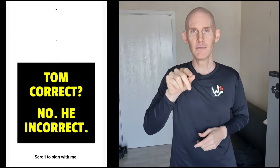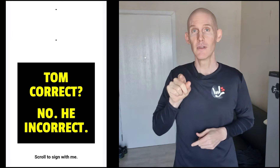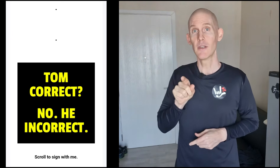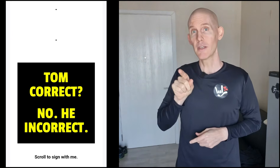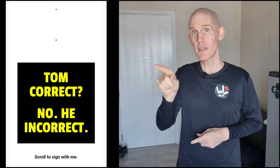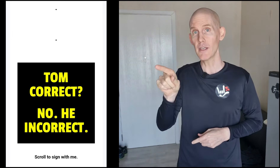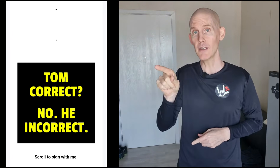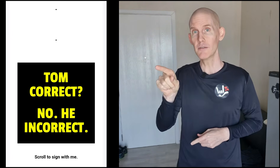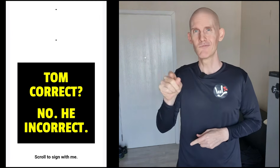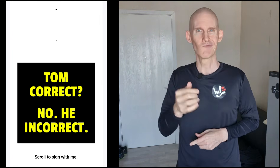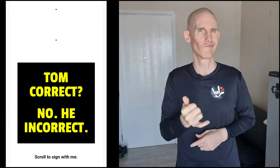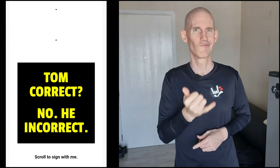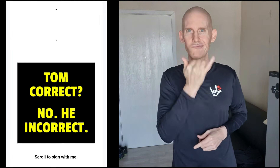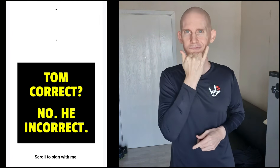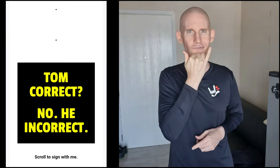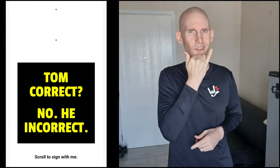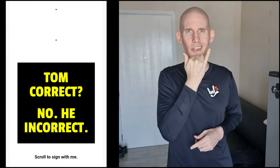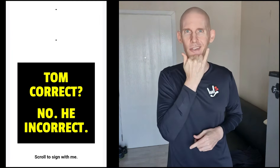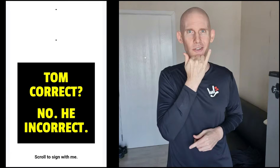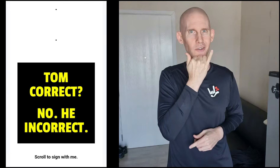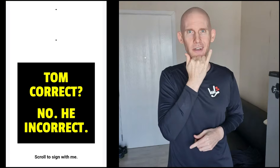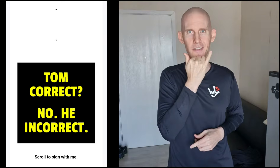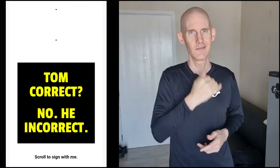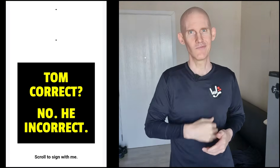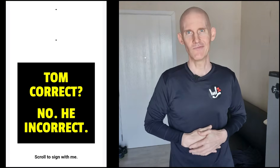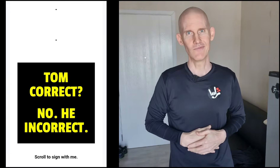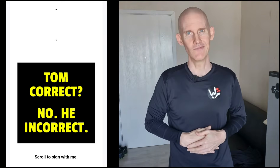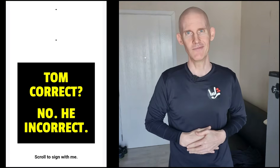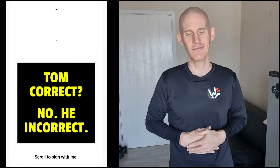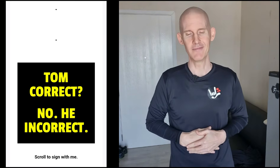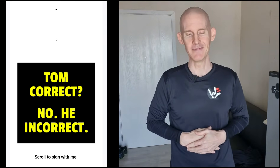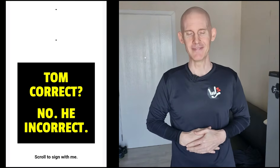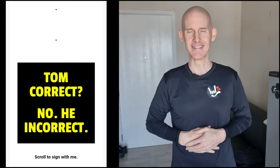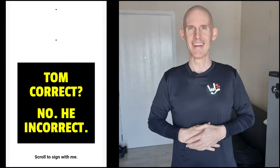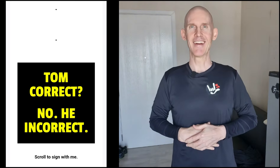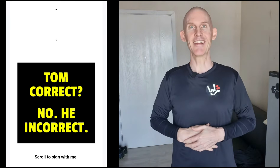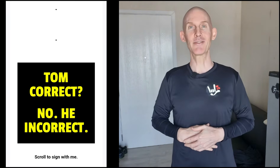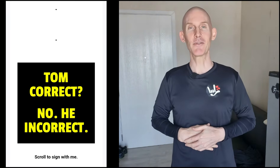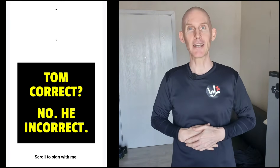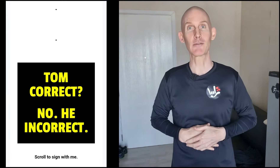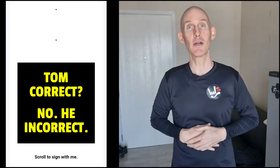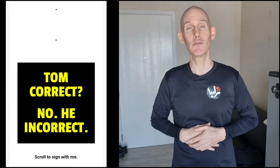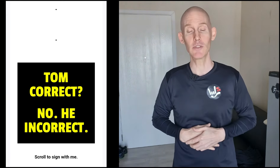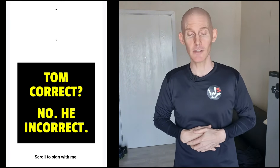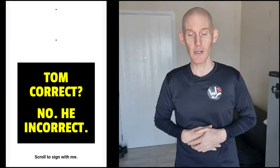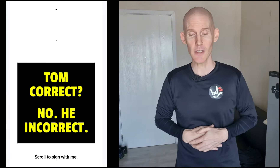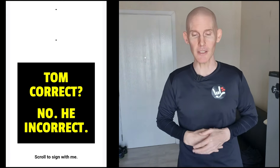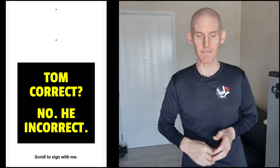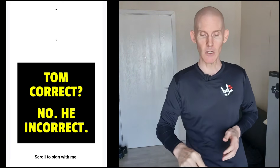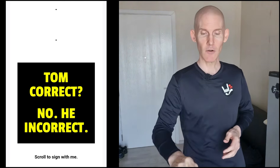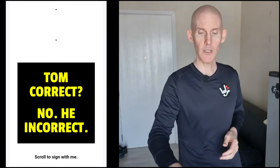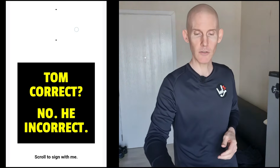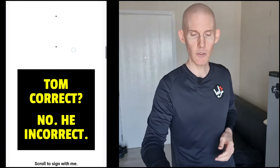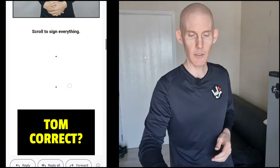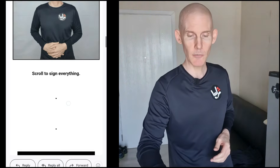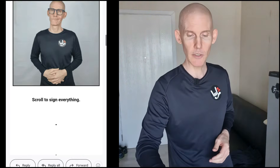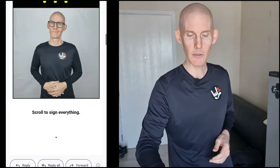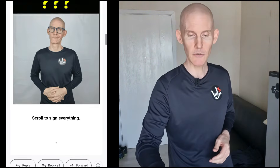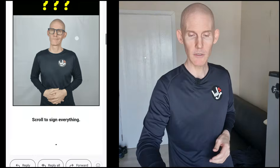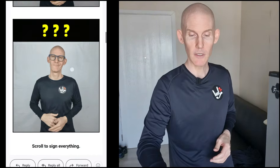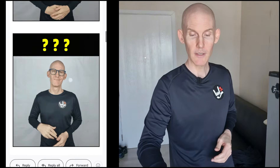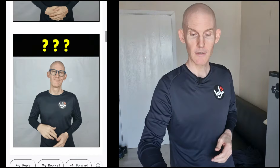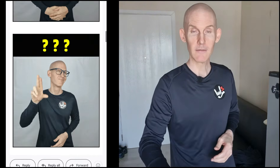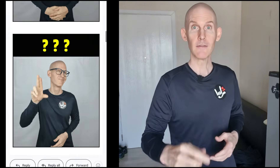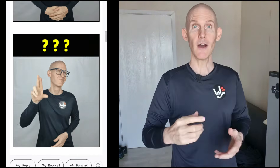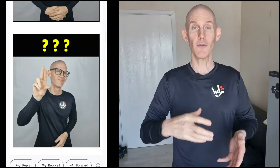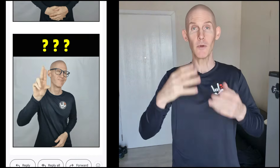no, he, incorrect. All right, so that's what I was signing, right? So you can